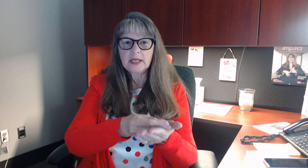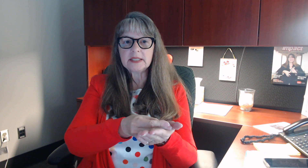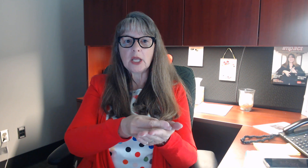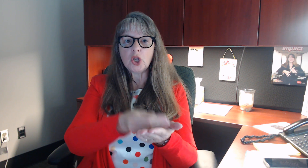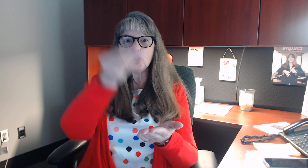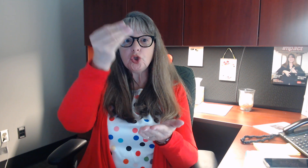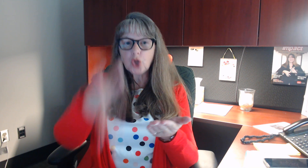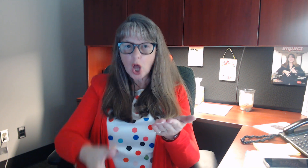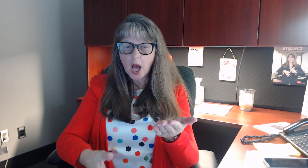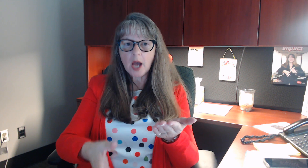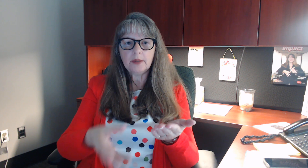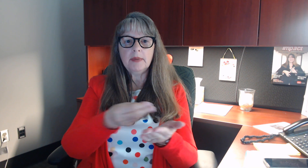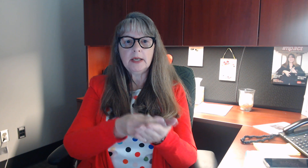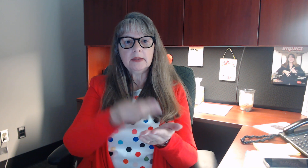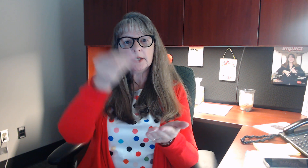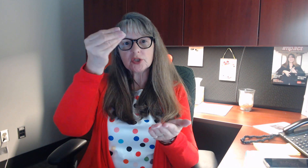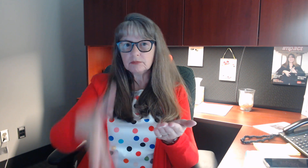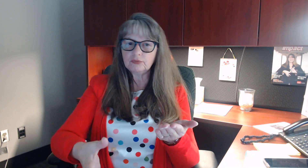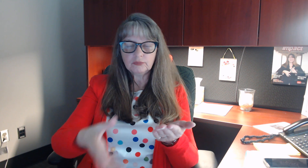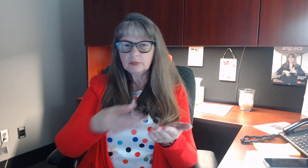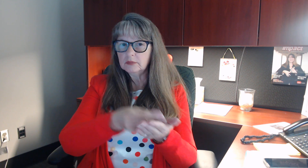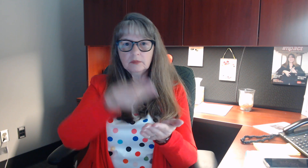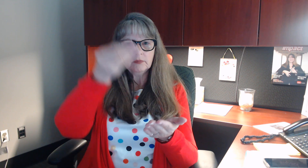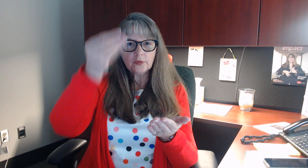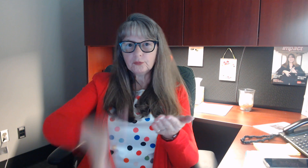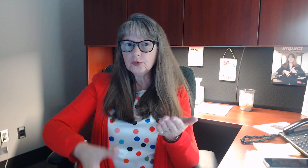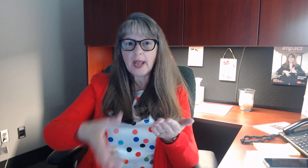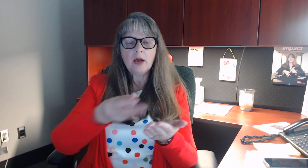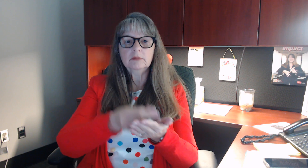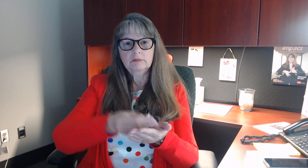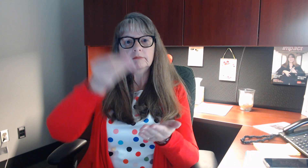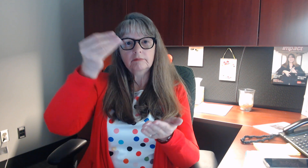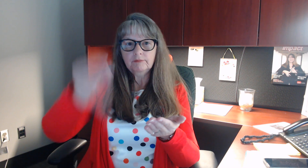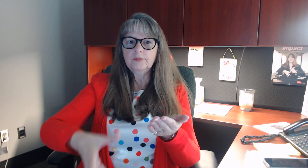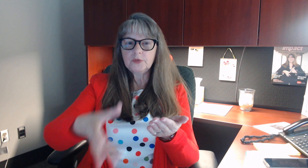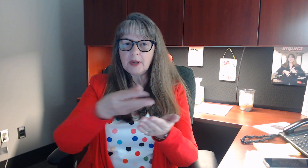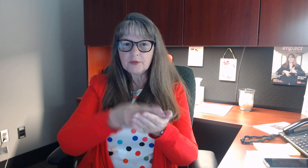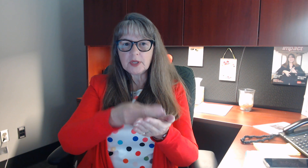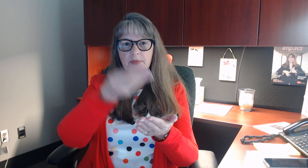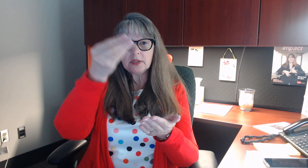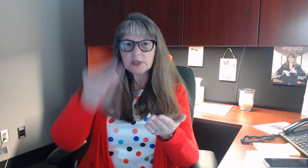it's a lot of money that I just threw down to pay for something. It's